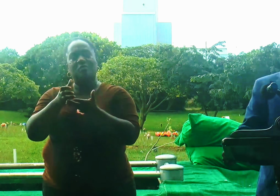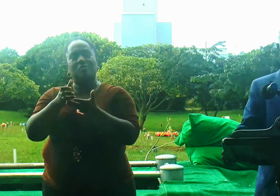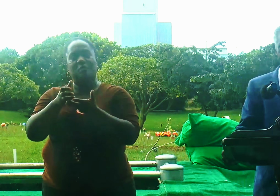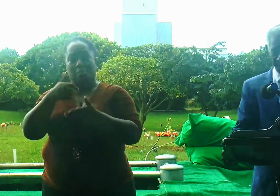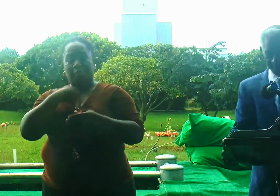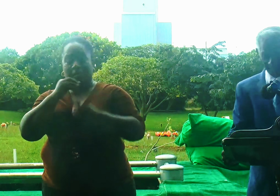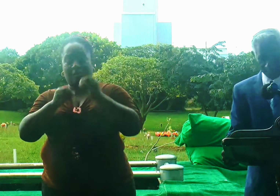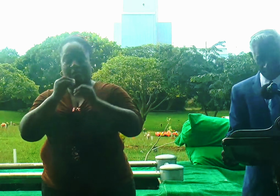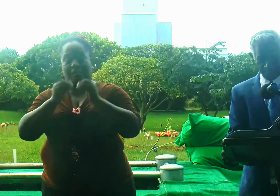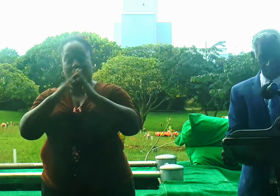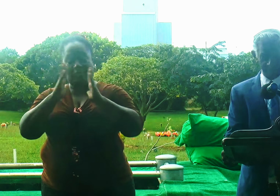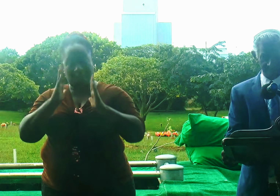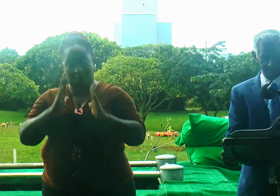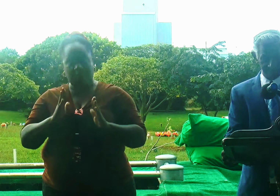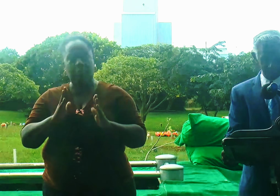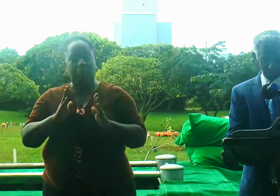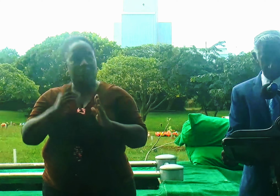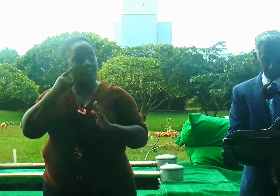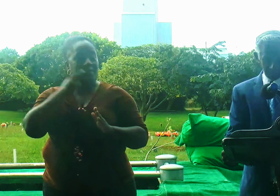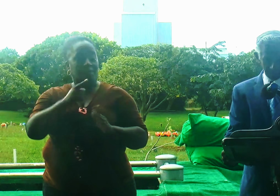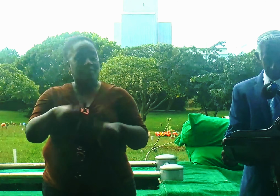live there before he moved back with his sister.